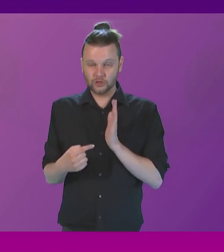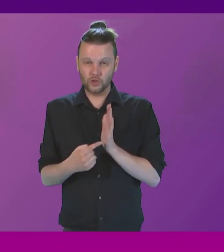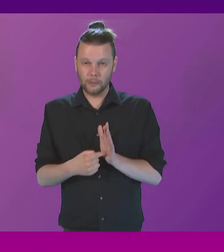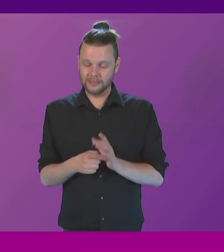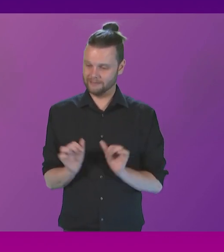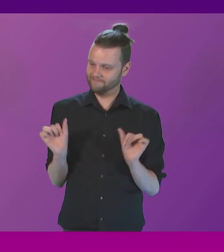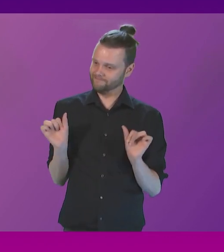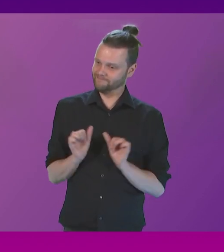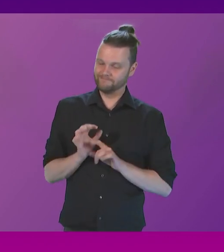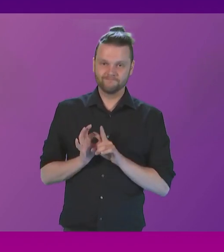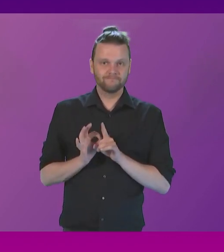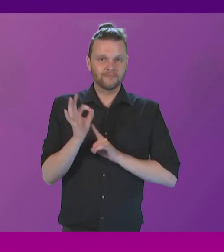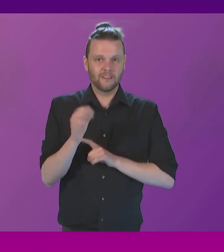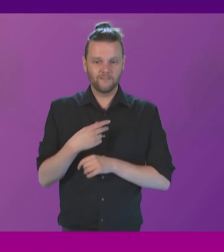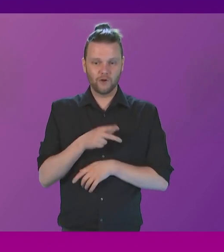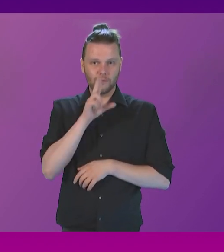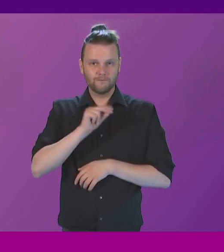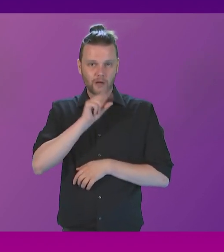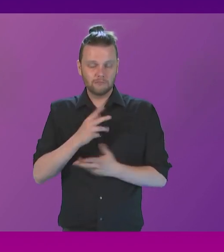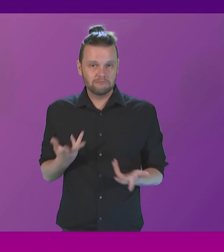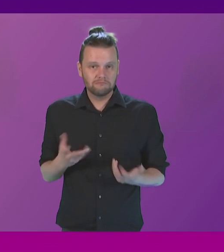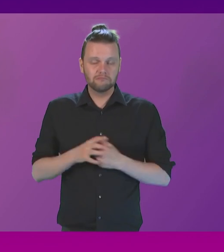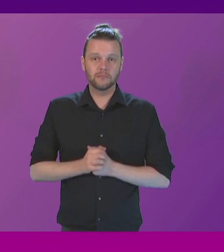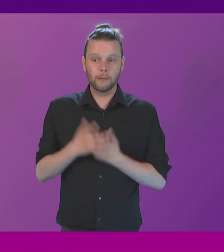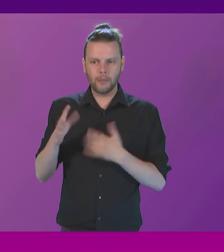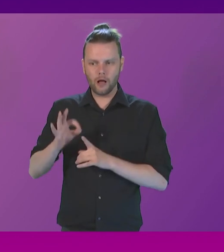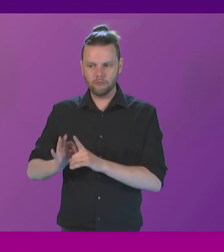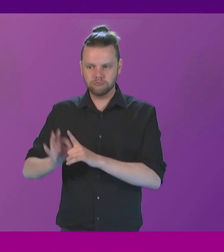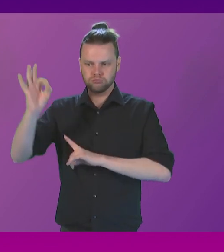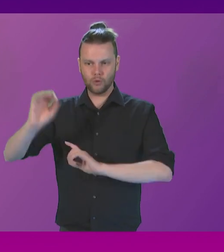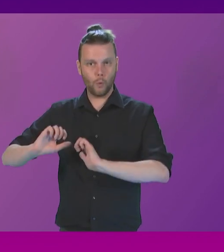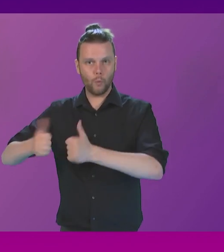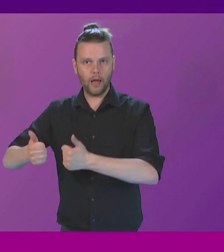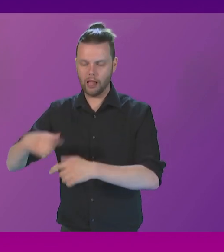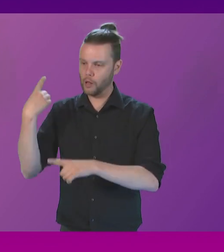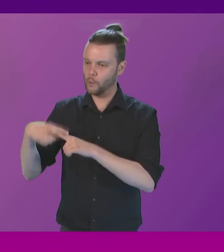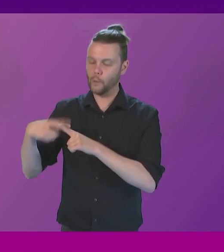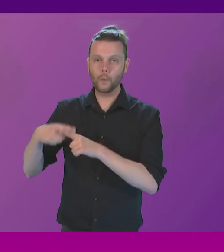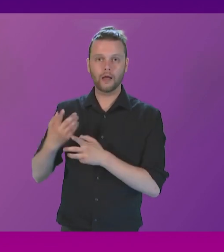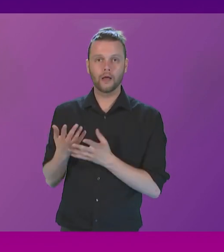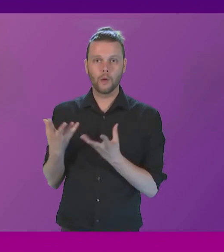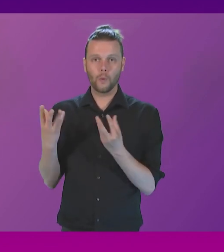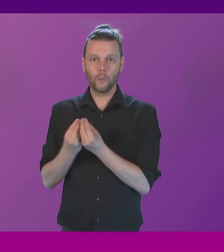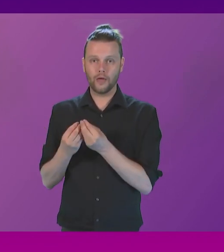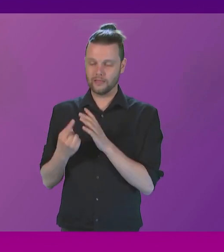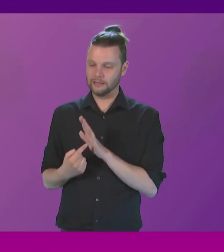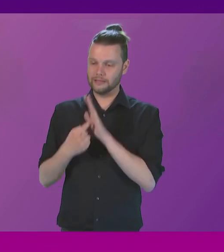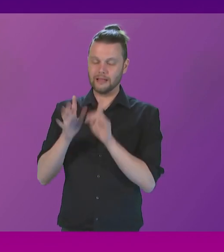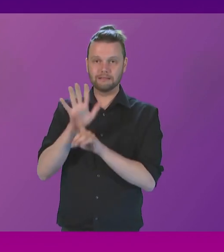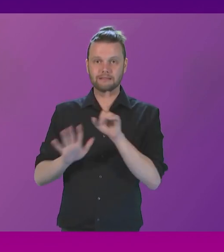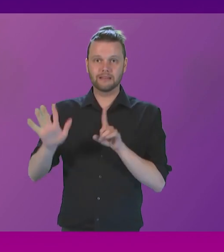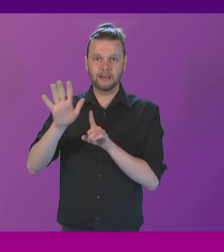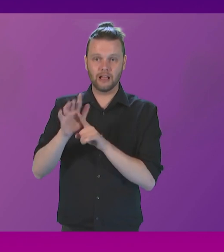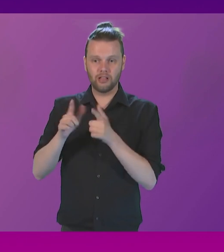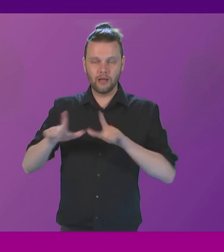progress in verbal language, however, is progressing incredibly well and quickly with one of our key national languages,